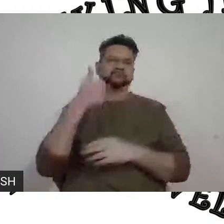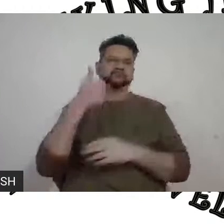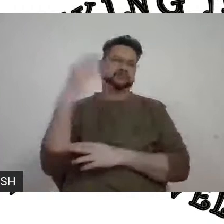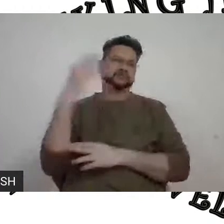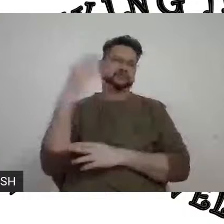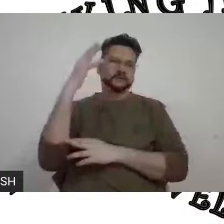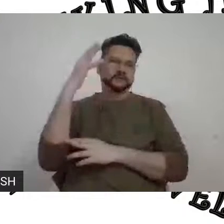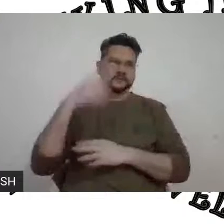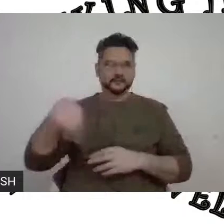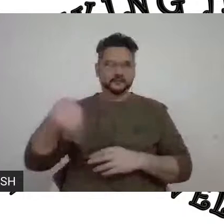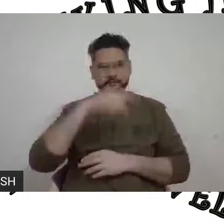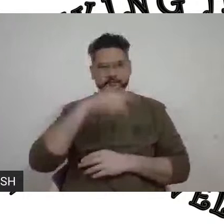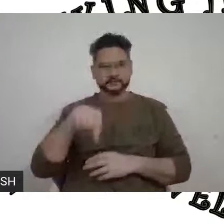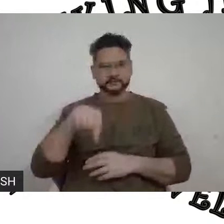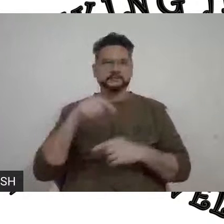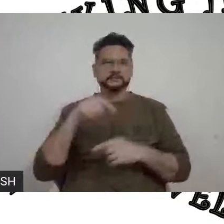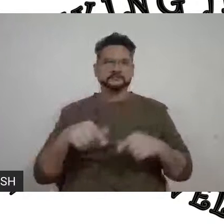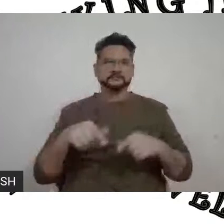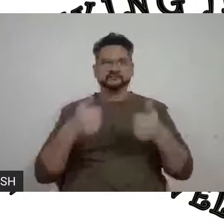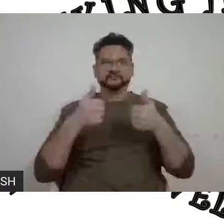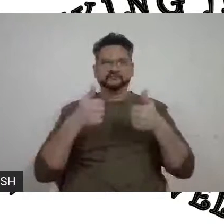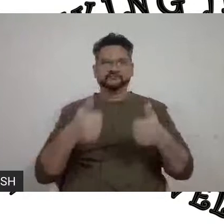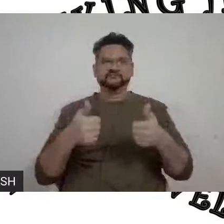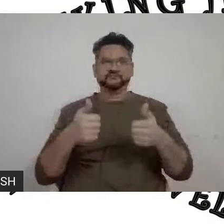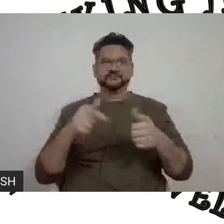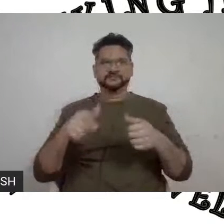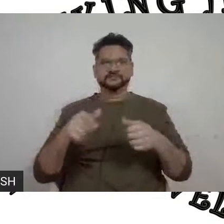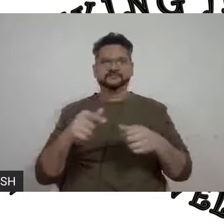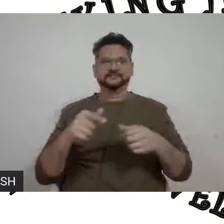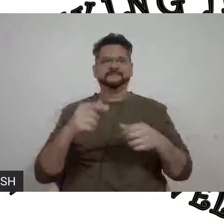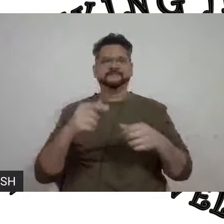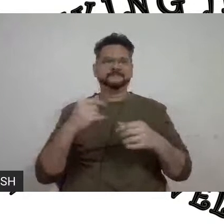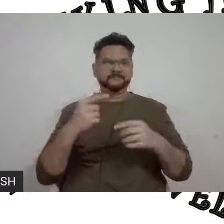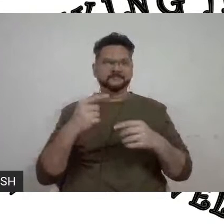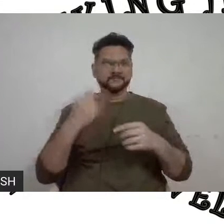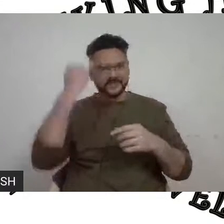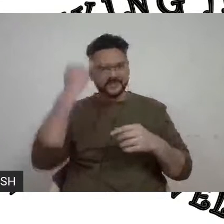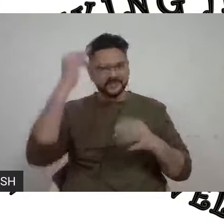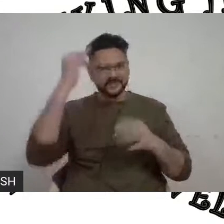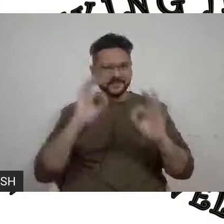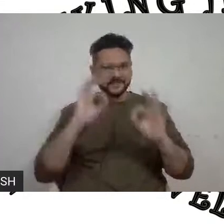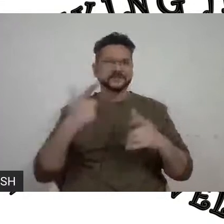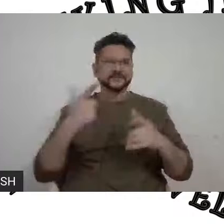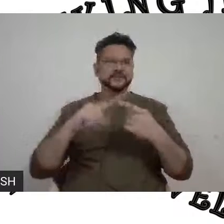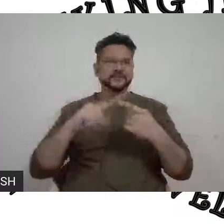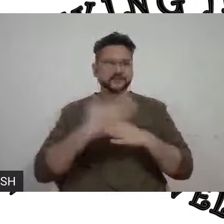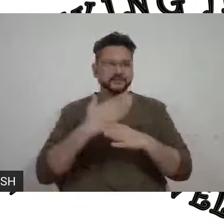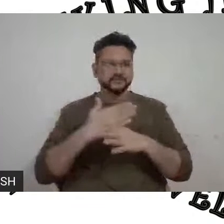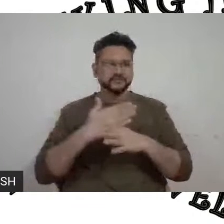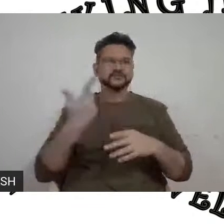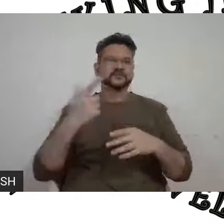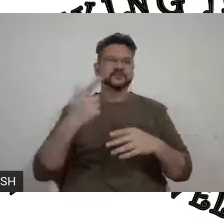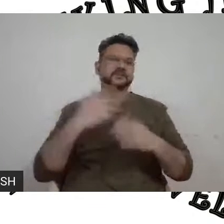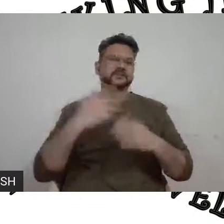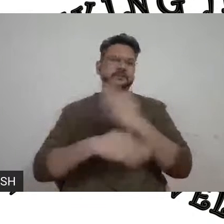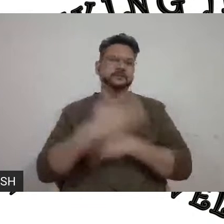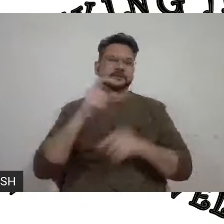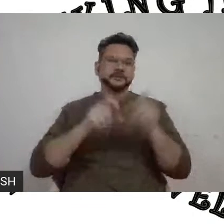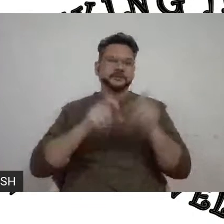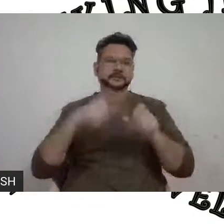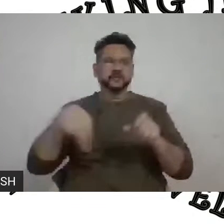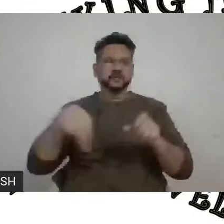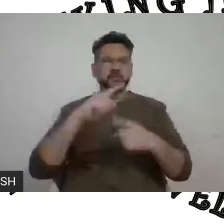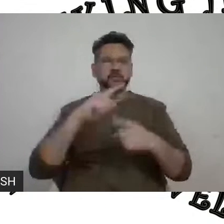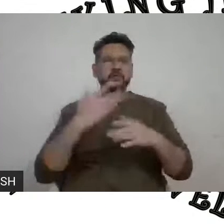It's a great collaborative initiative for generating awareness about employment opportunities available for persons with disability.